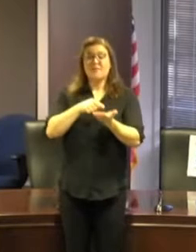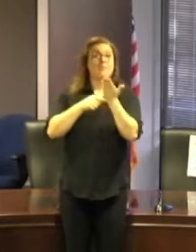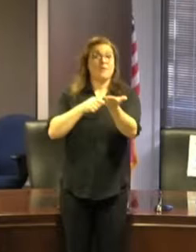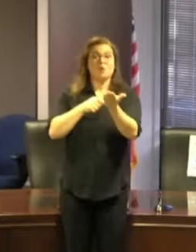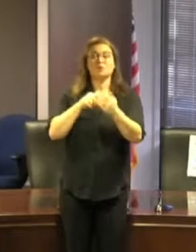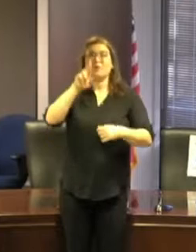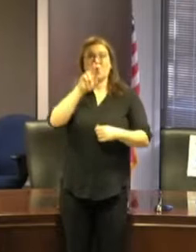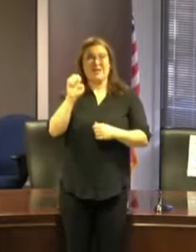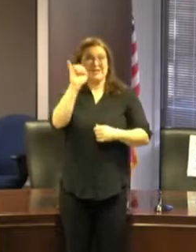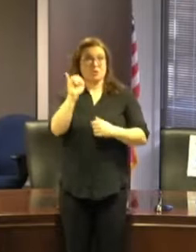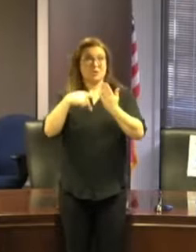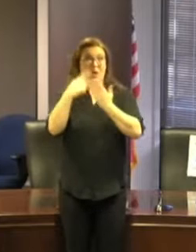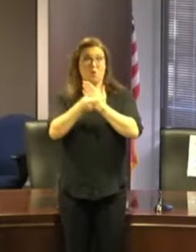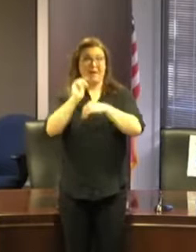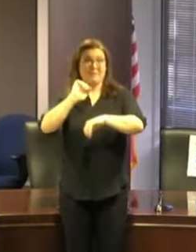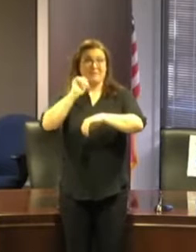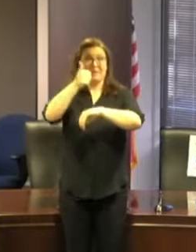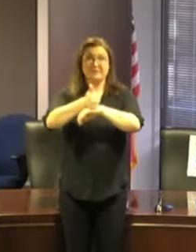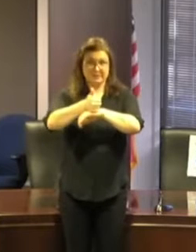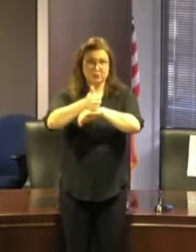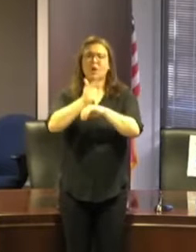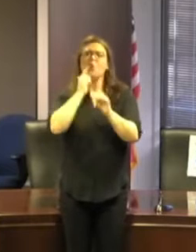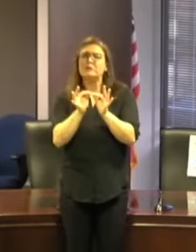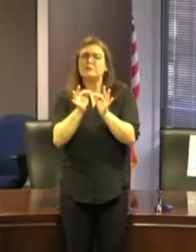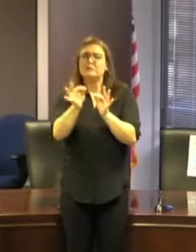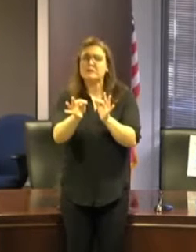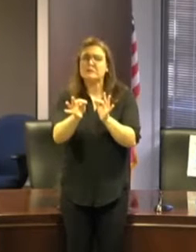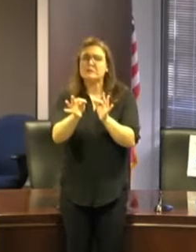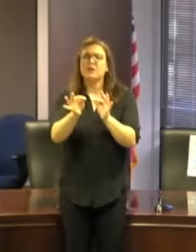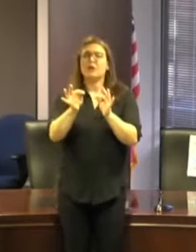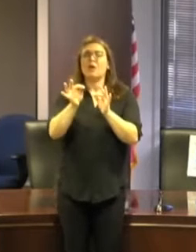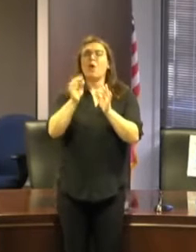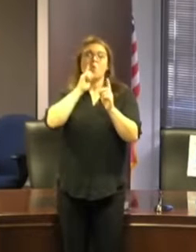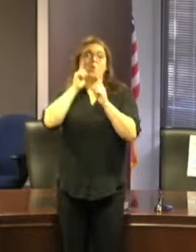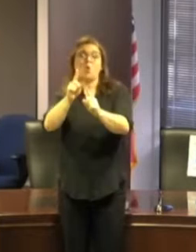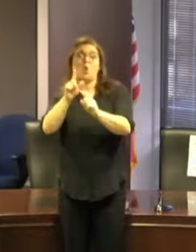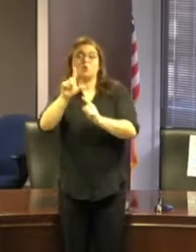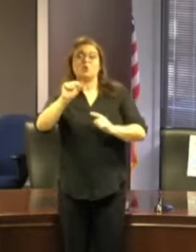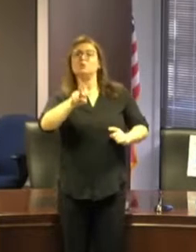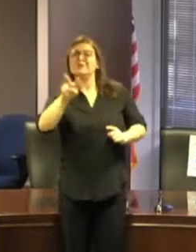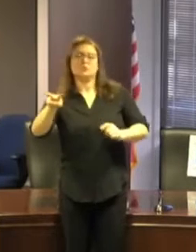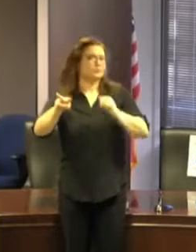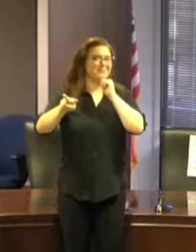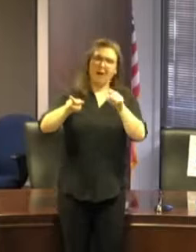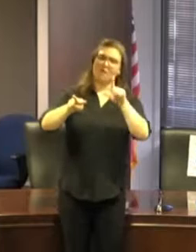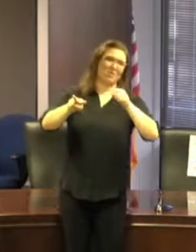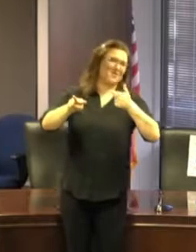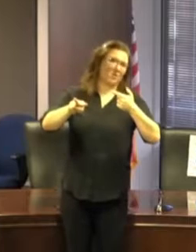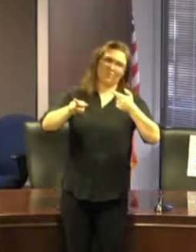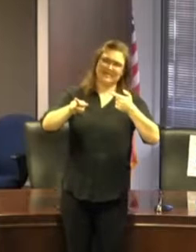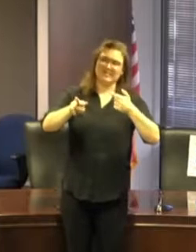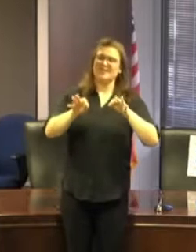program to plan year 2022 versus plan year 2021. And that's in order to be able to